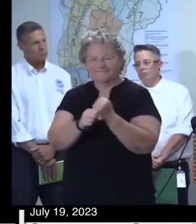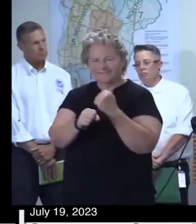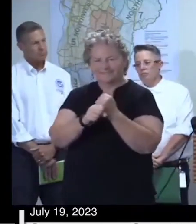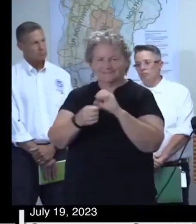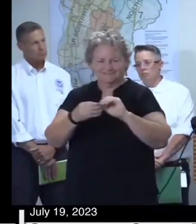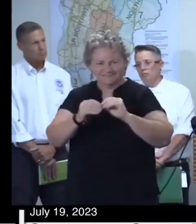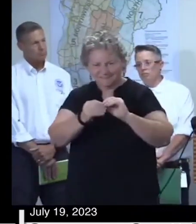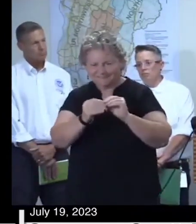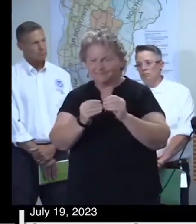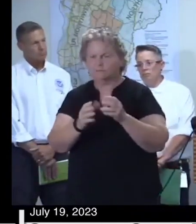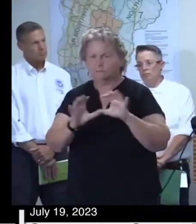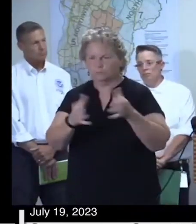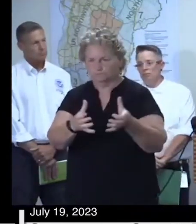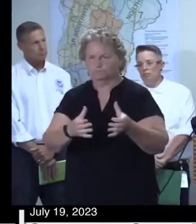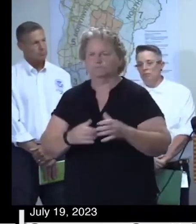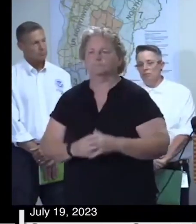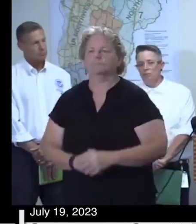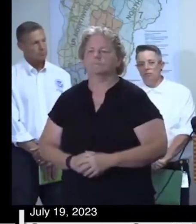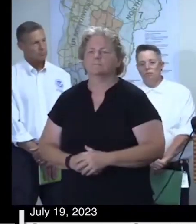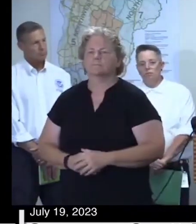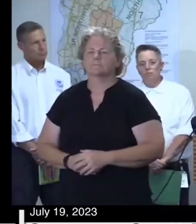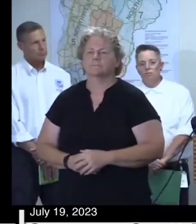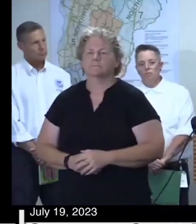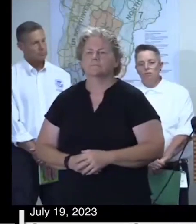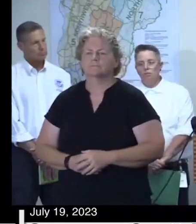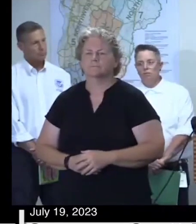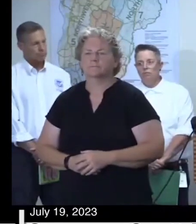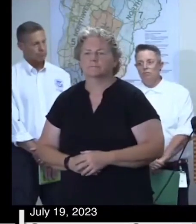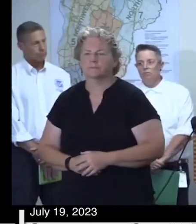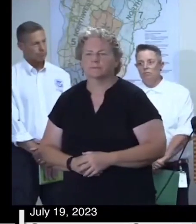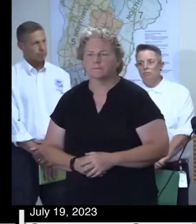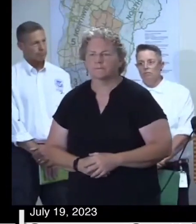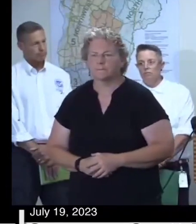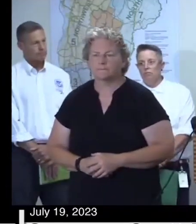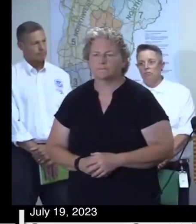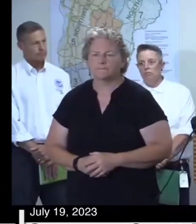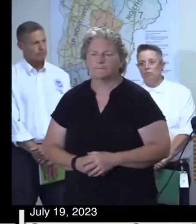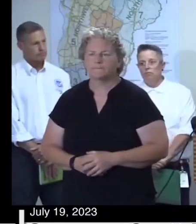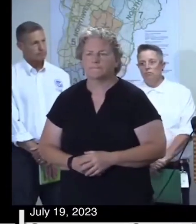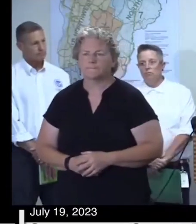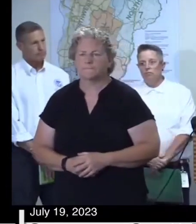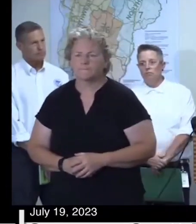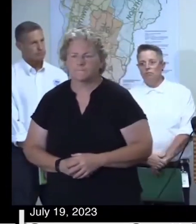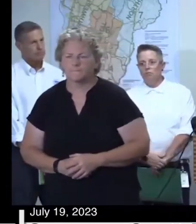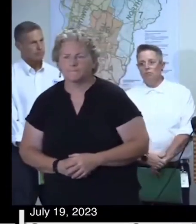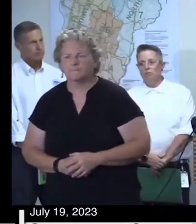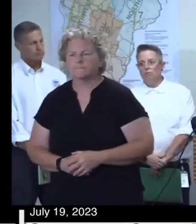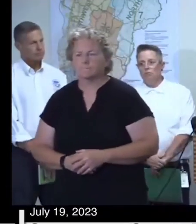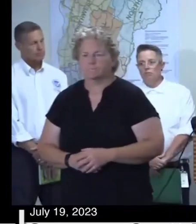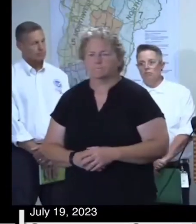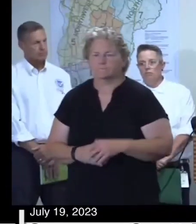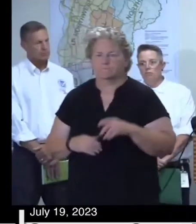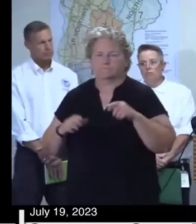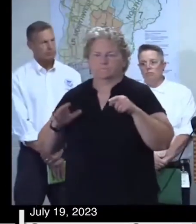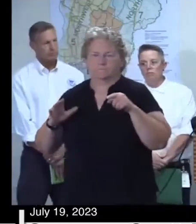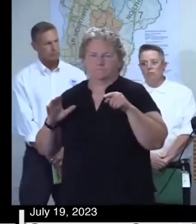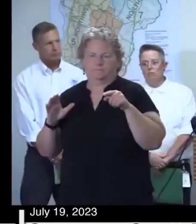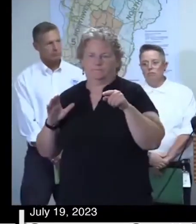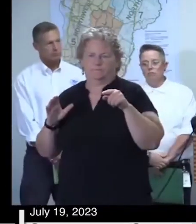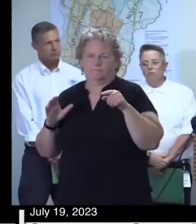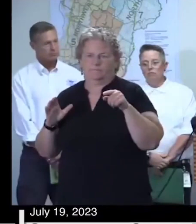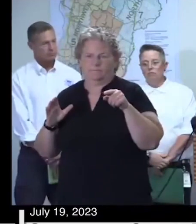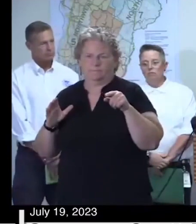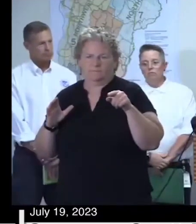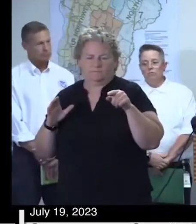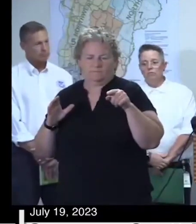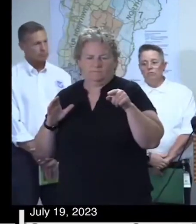essentially 50 towns to date. There's another, I think we have a list of 132 to get to by the end of the